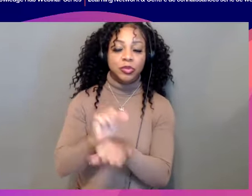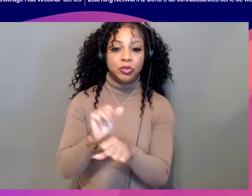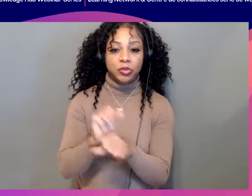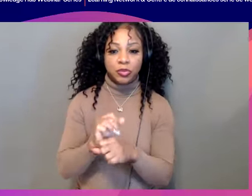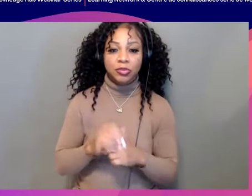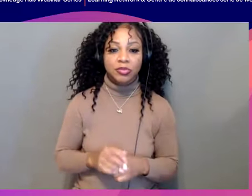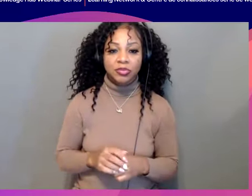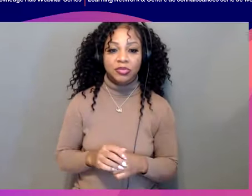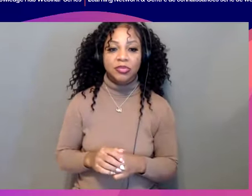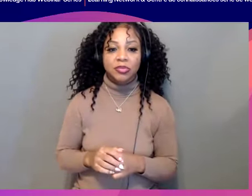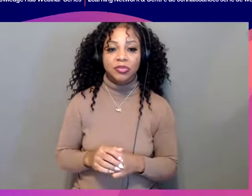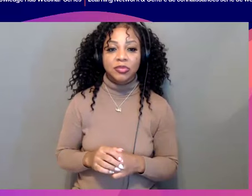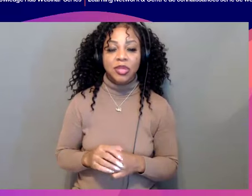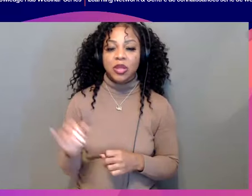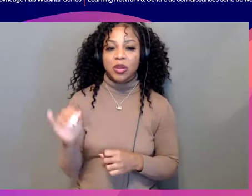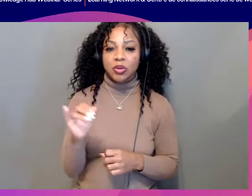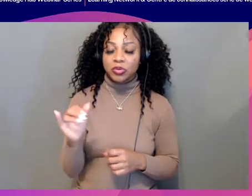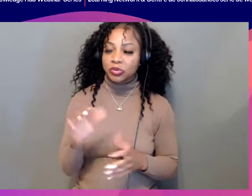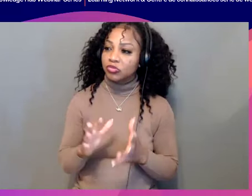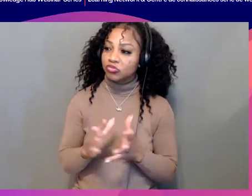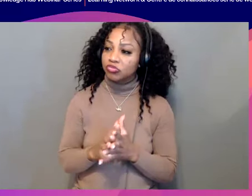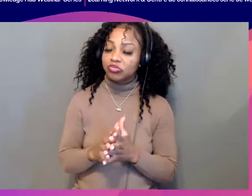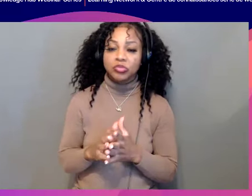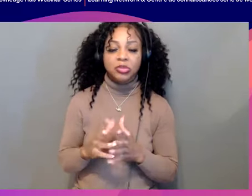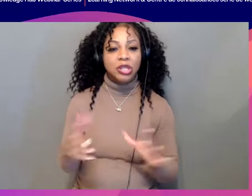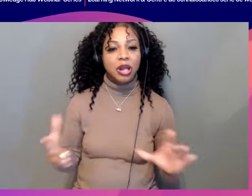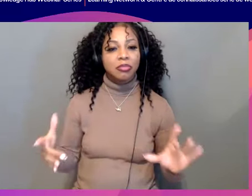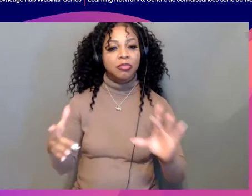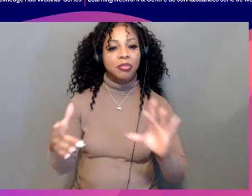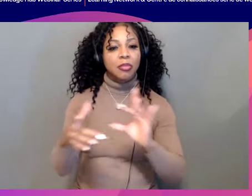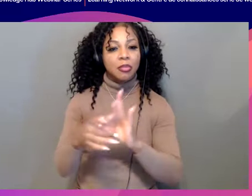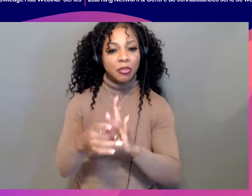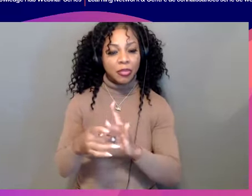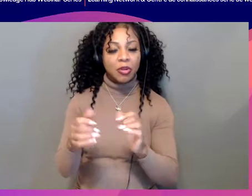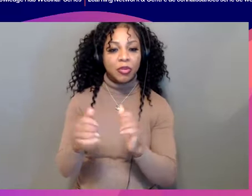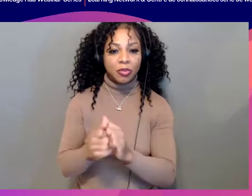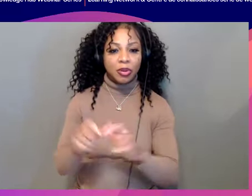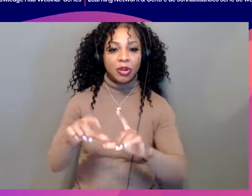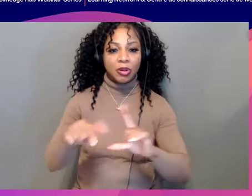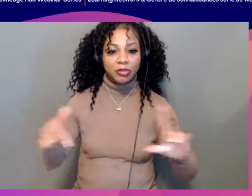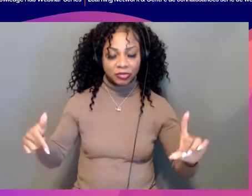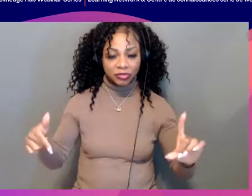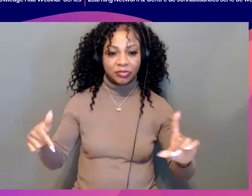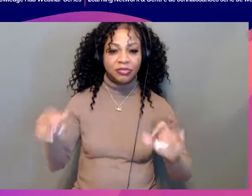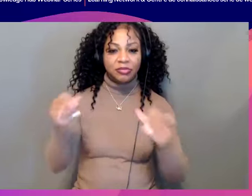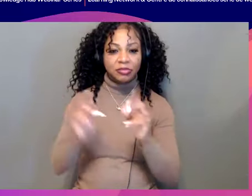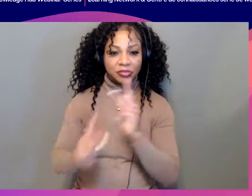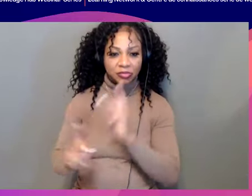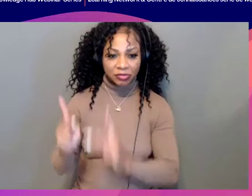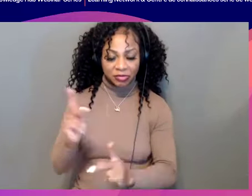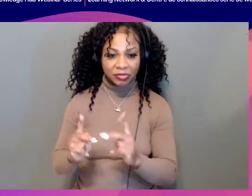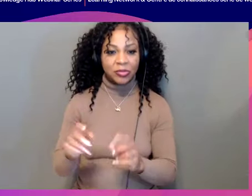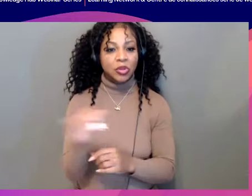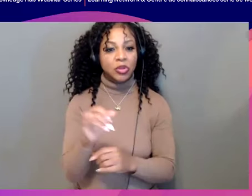and intentionally fostering relationships and building partnerships with 2S LGBTQIA plus individuals